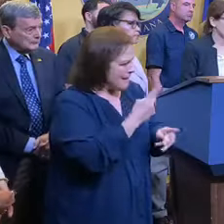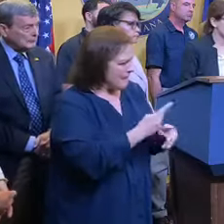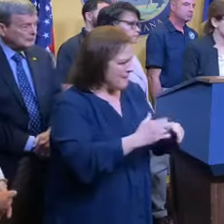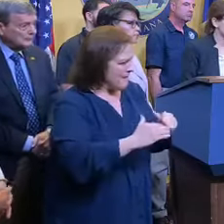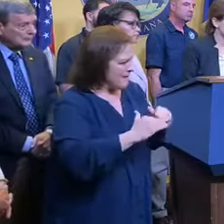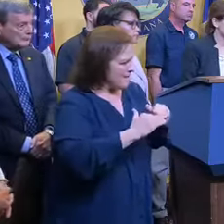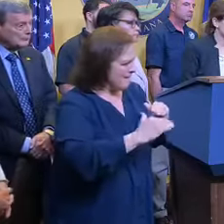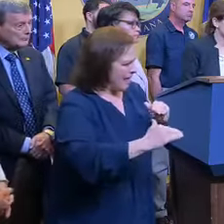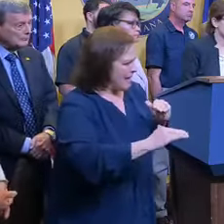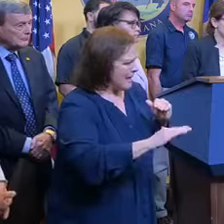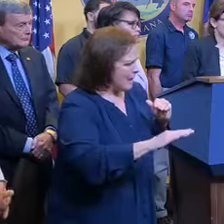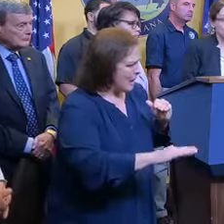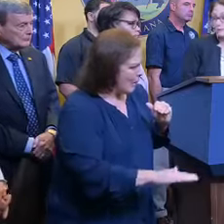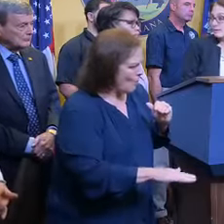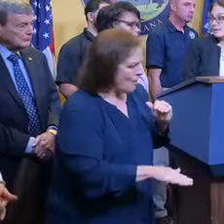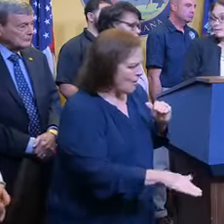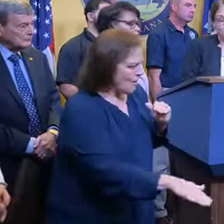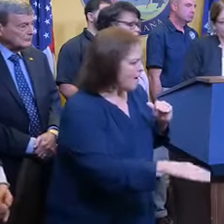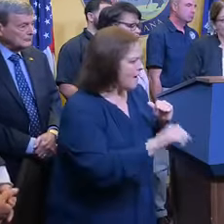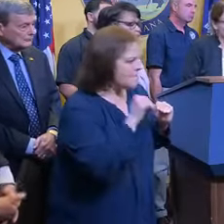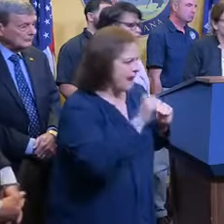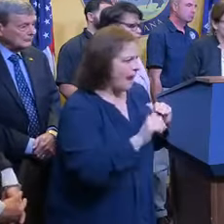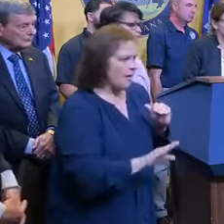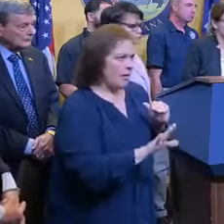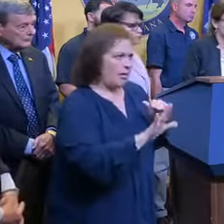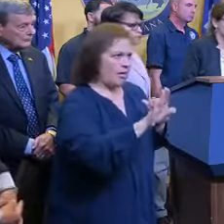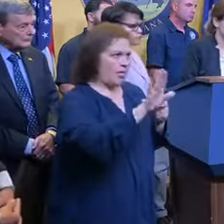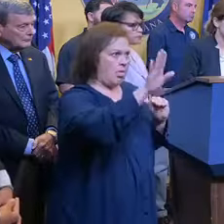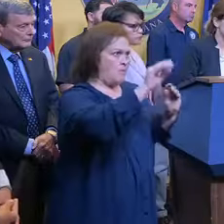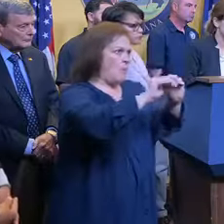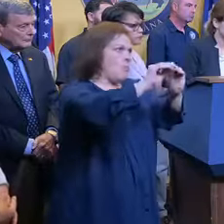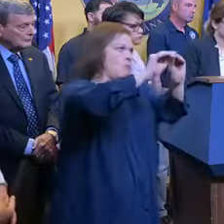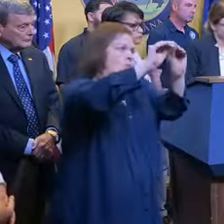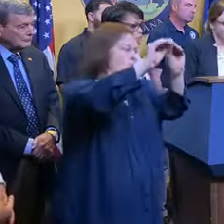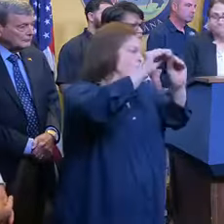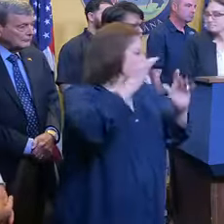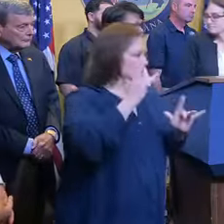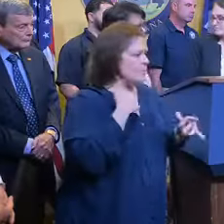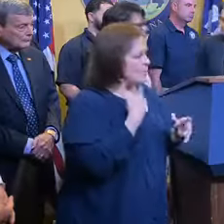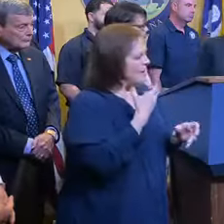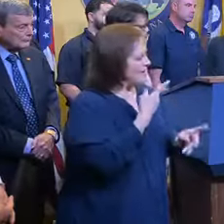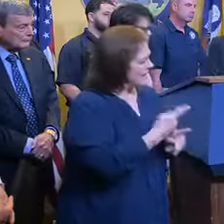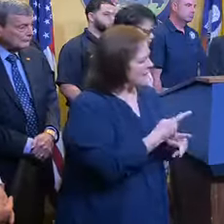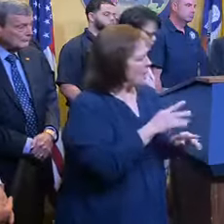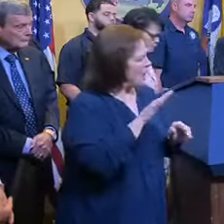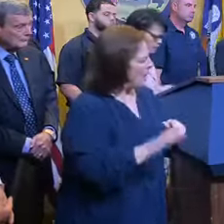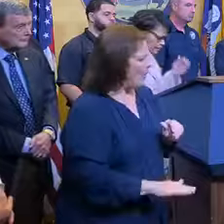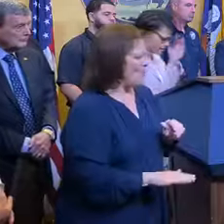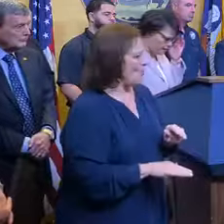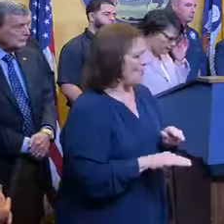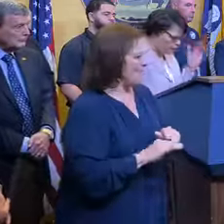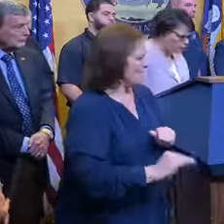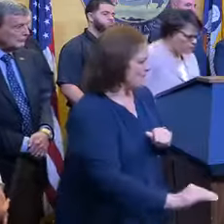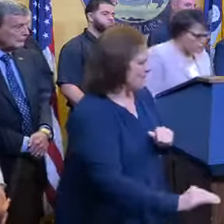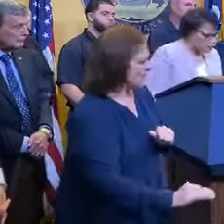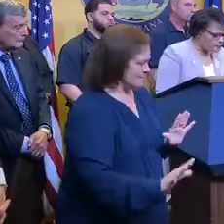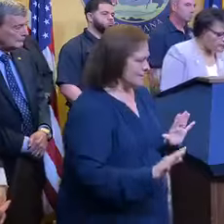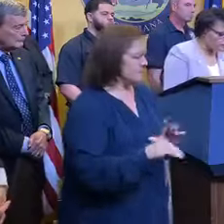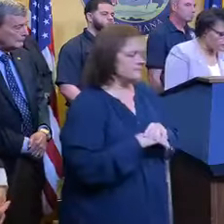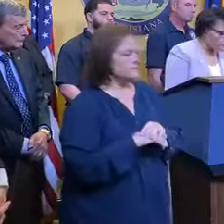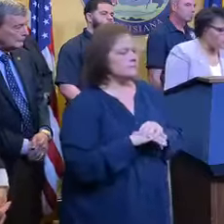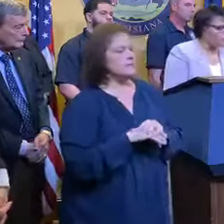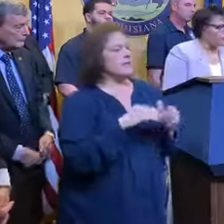really a community, a shared responsibility for all of us to do what we can do. That's perfect. Oh, perfect. Thank you, Dr. Avegno.